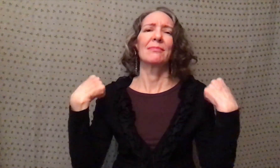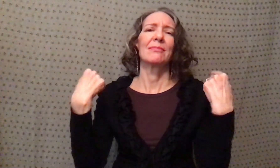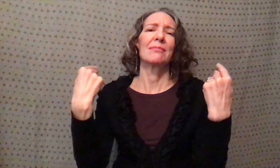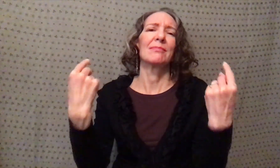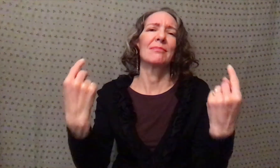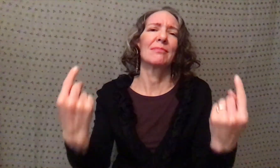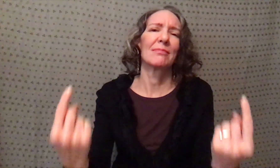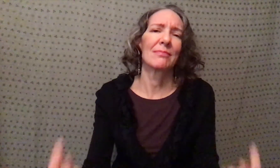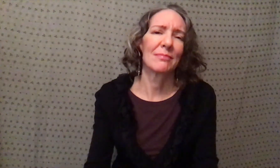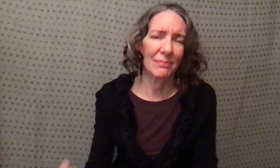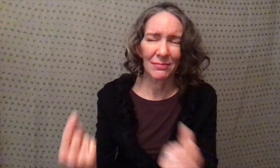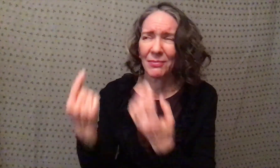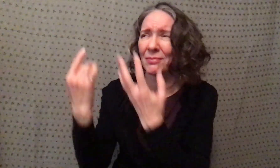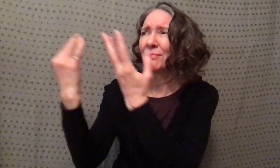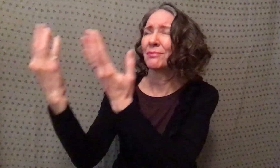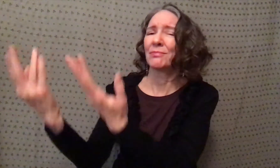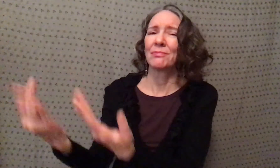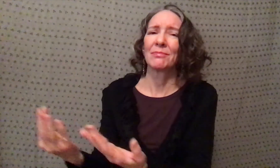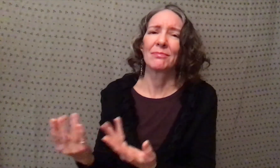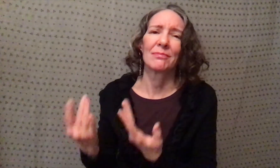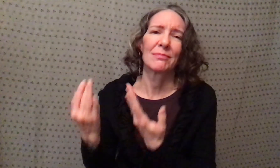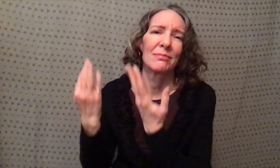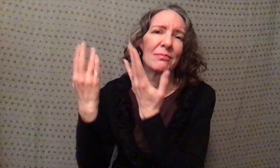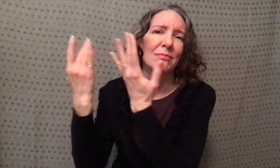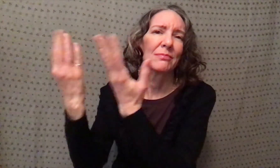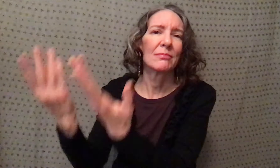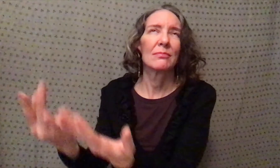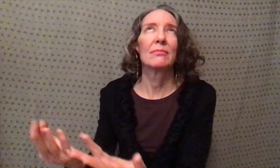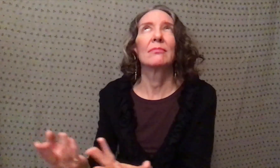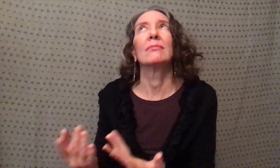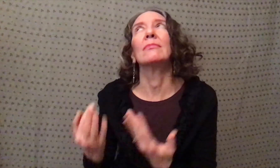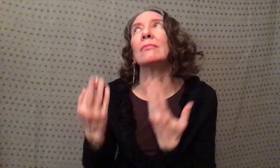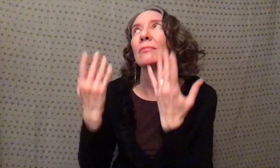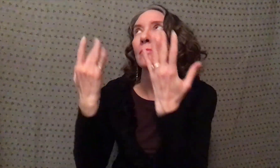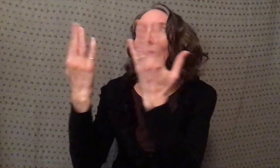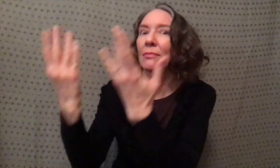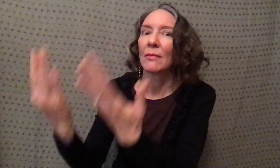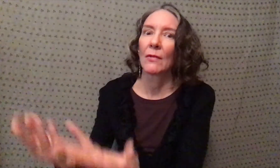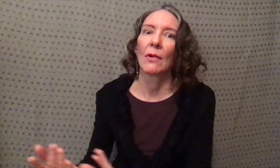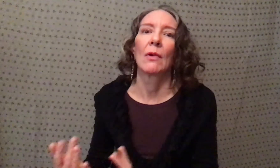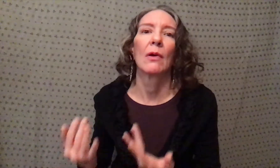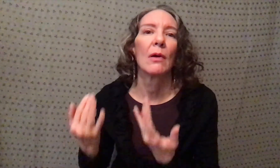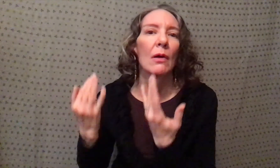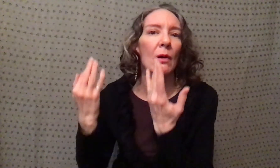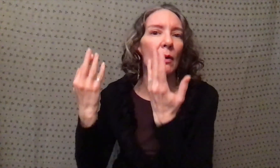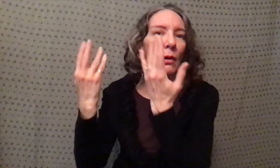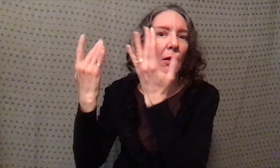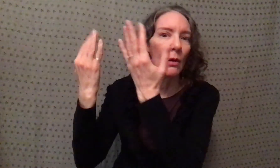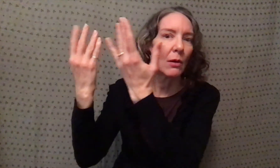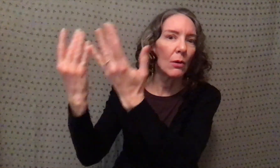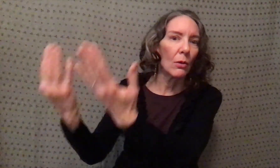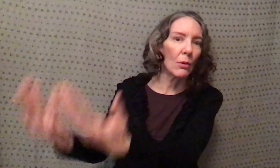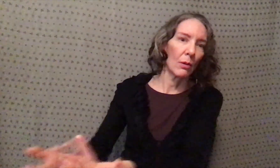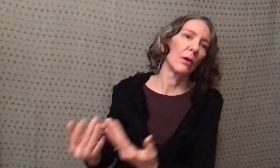I have been waiting and waiting and waiting for